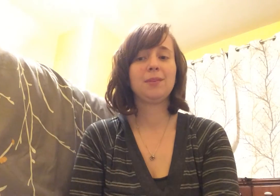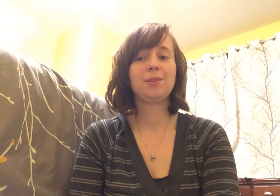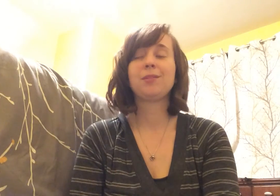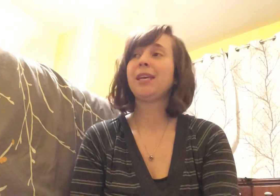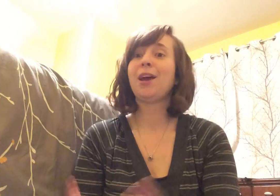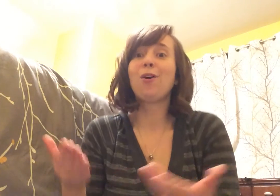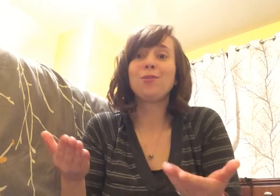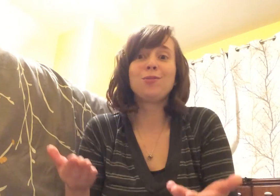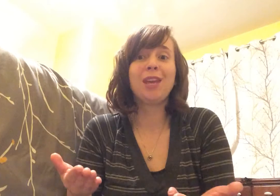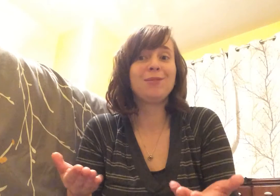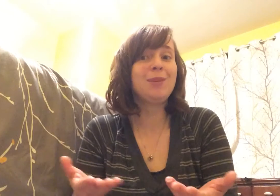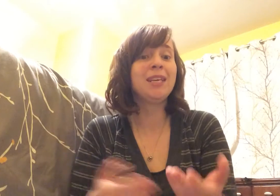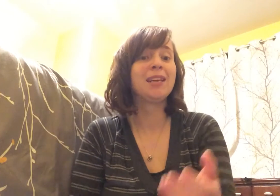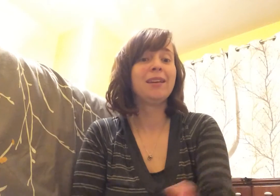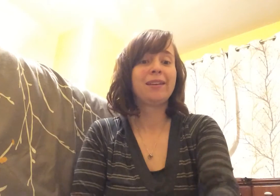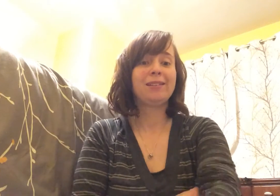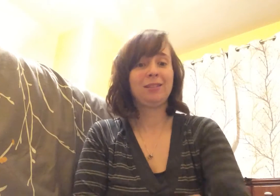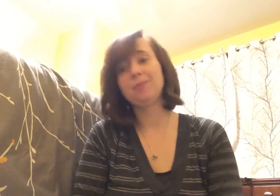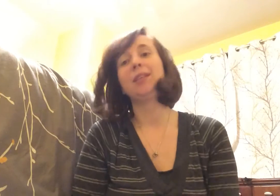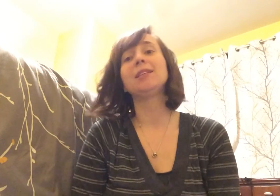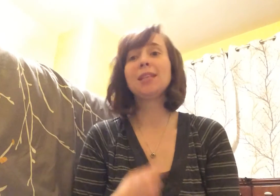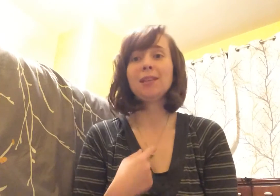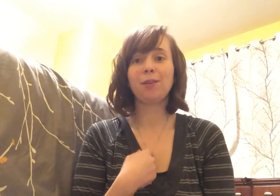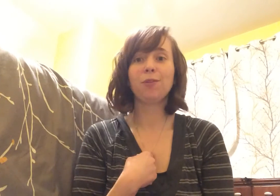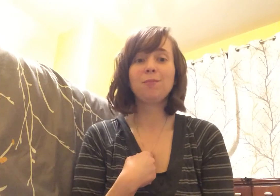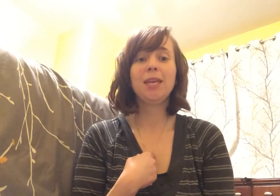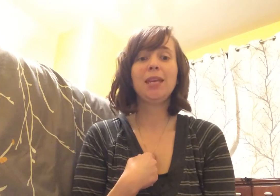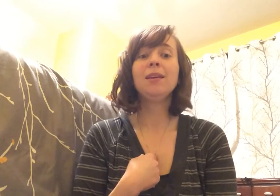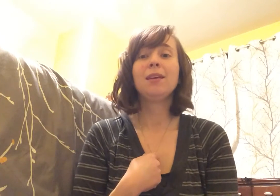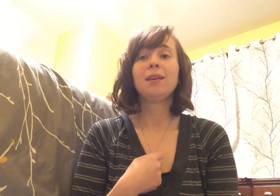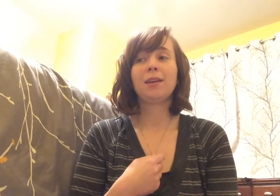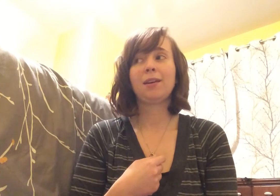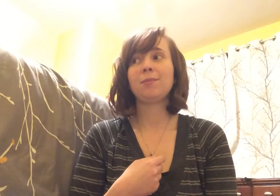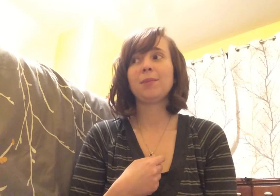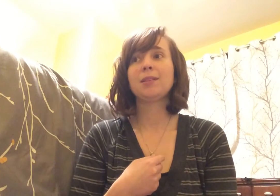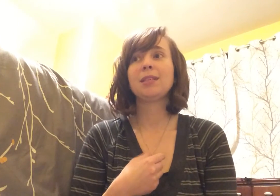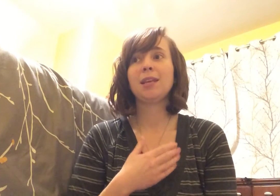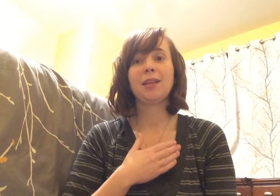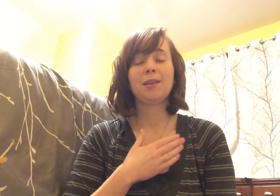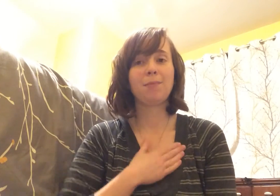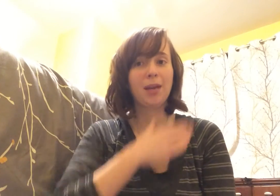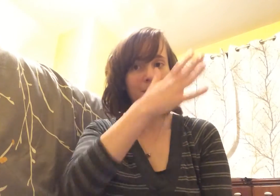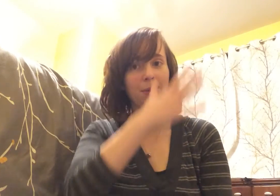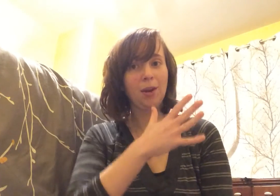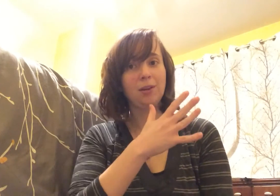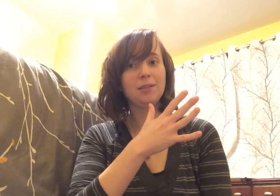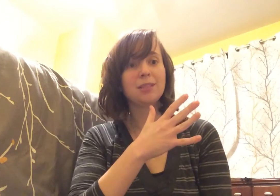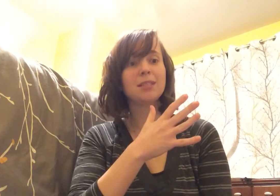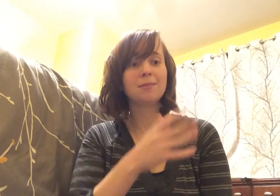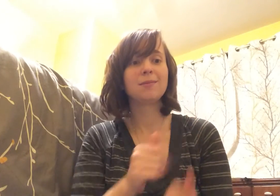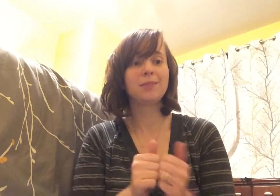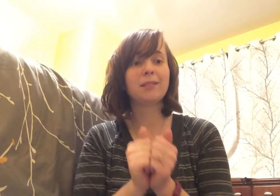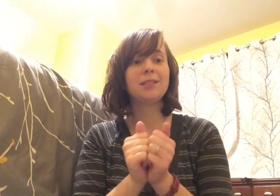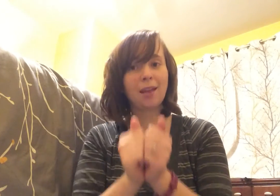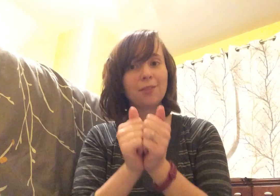or like how you came to be. I can say, like, for me, I'll say, like, my parents got